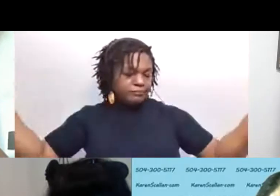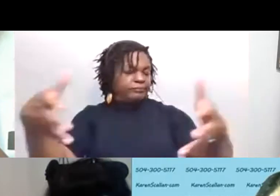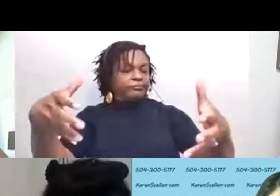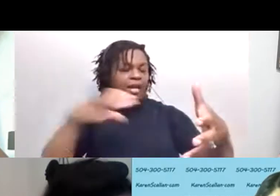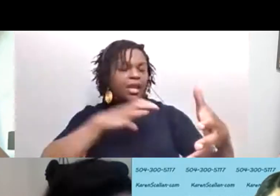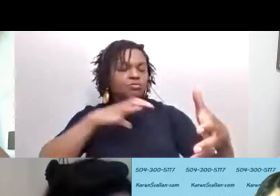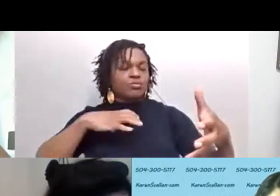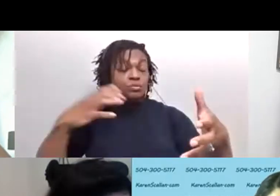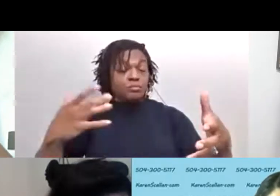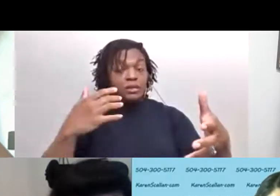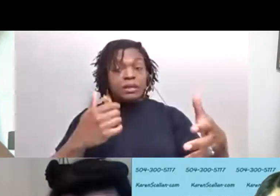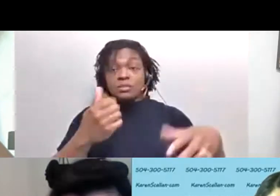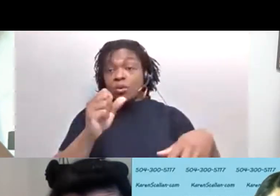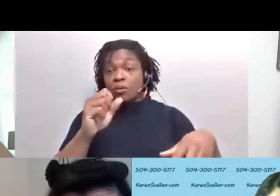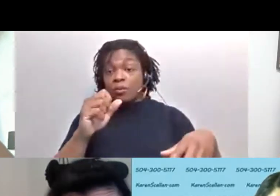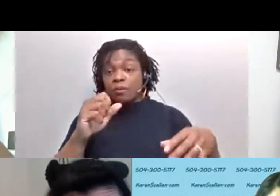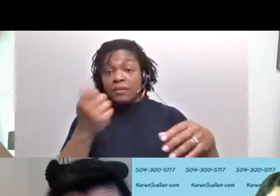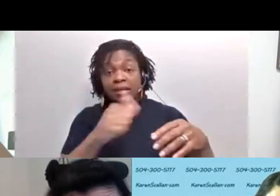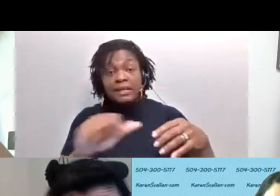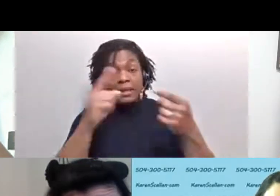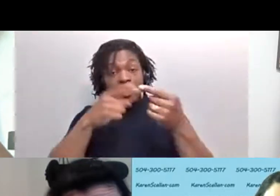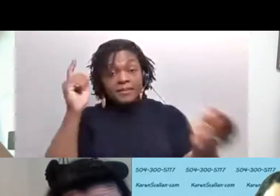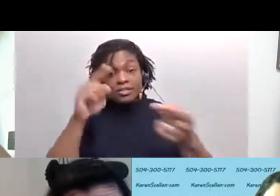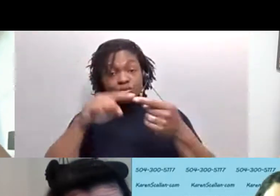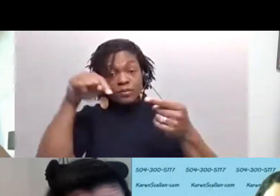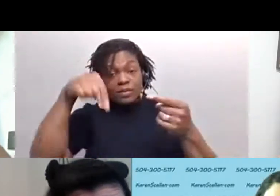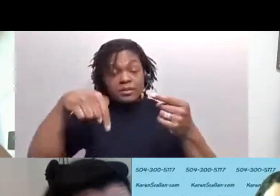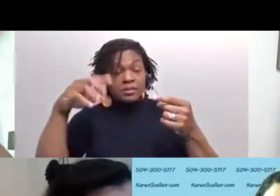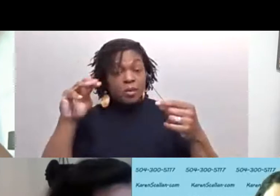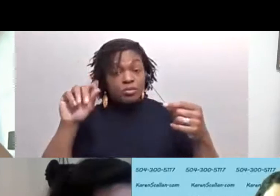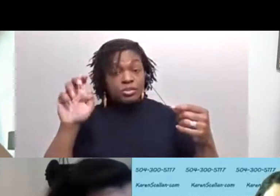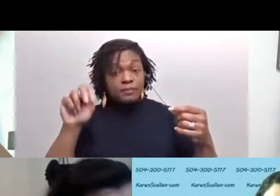Basically, do we have any opposition to this motion?